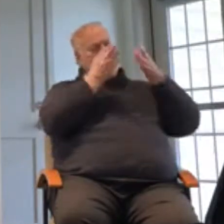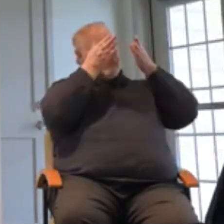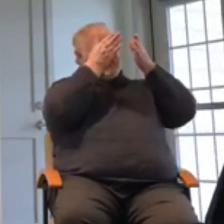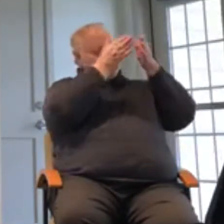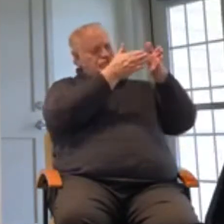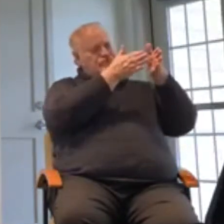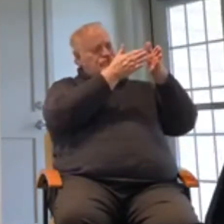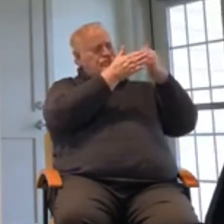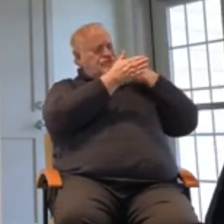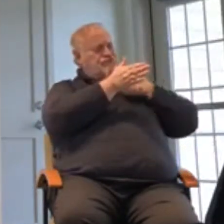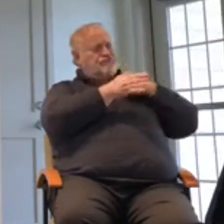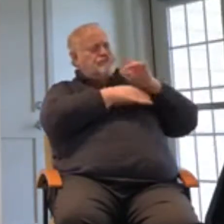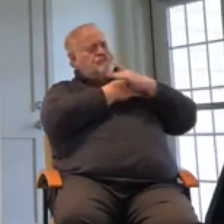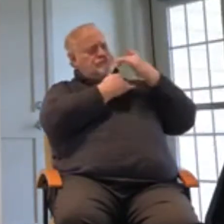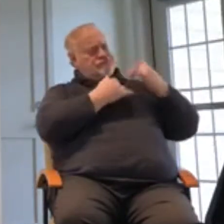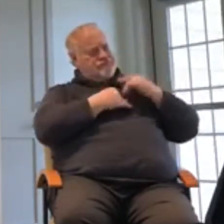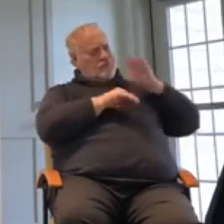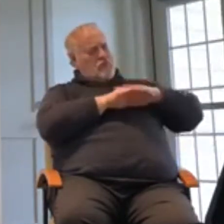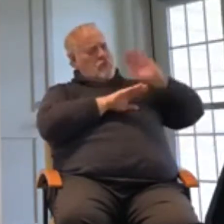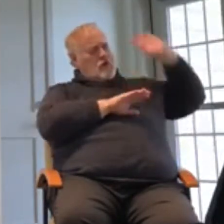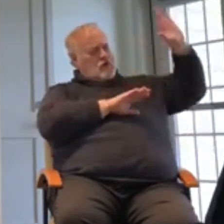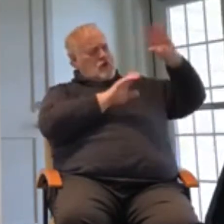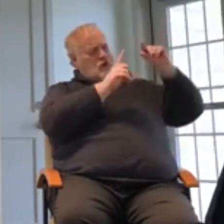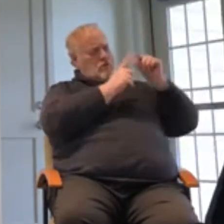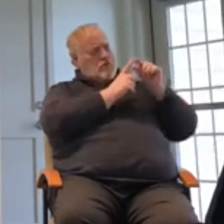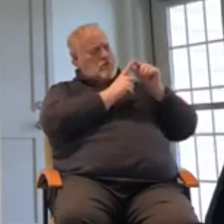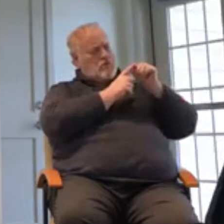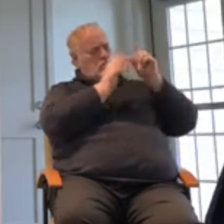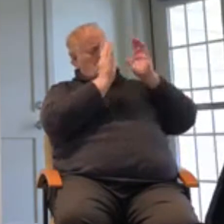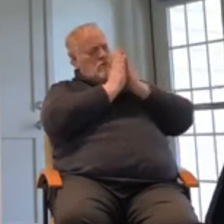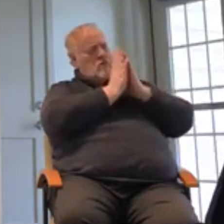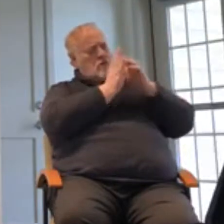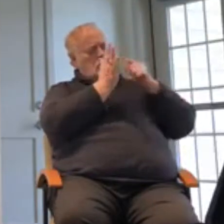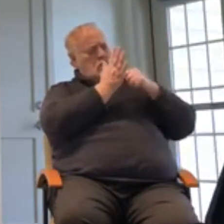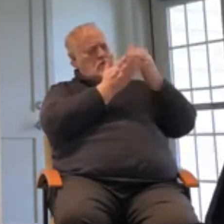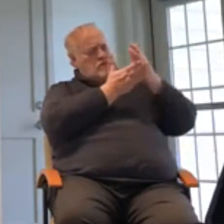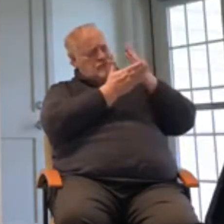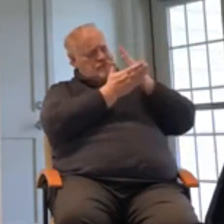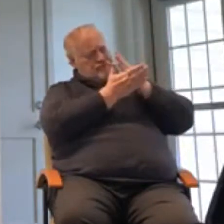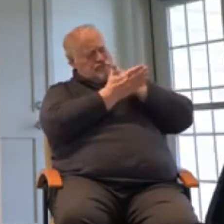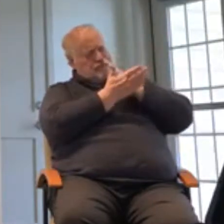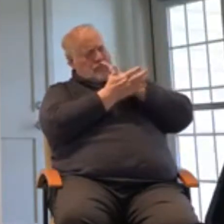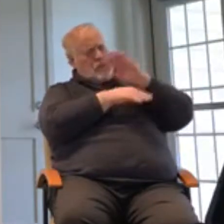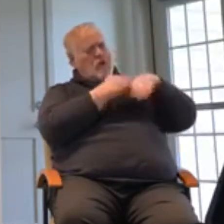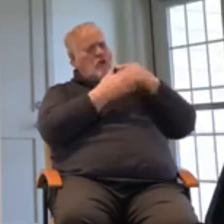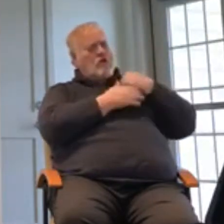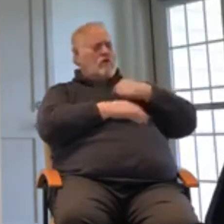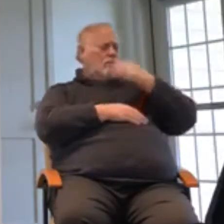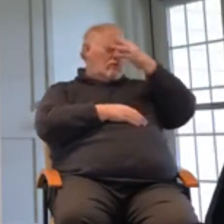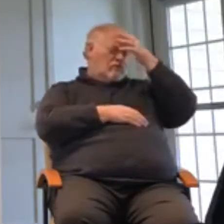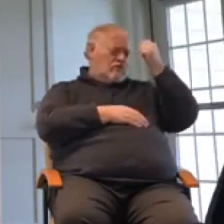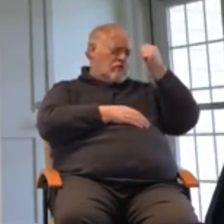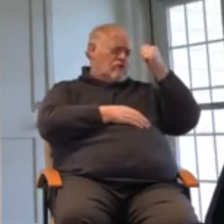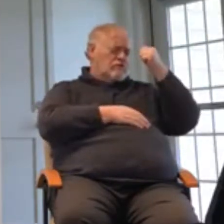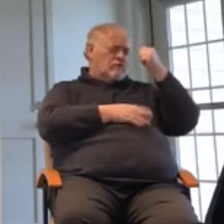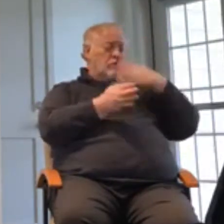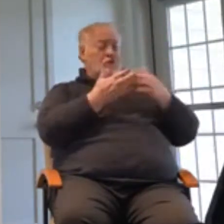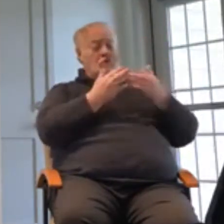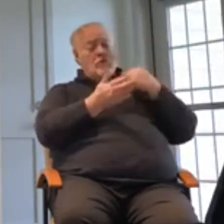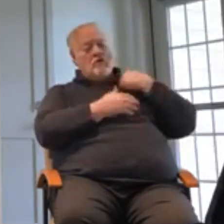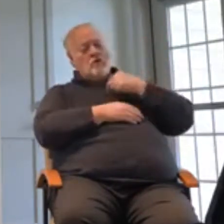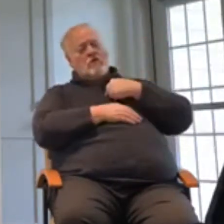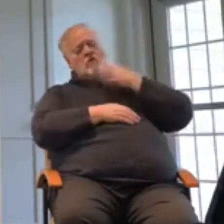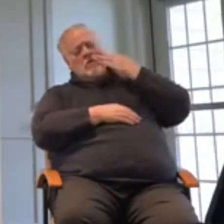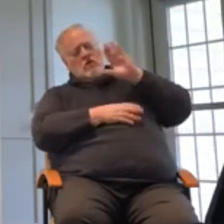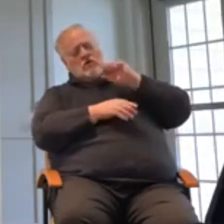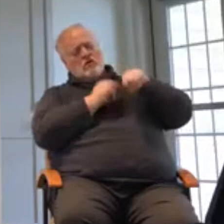focus our hearts on your word, God, would just lift these prayer requests up, and all the ones that have slipped our minds, maybe even ones that we don't